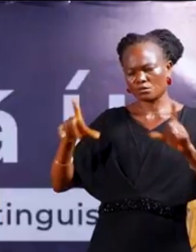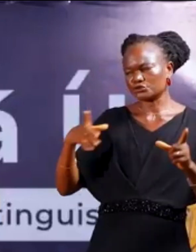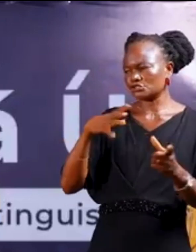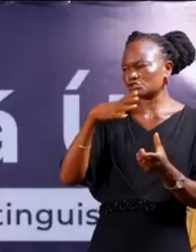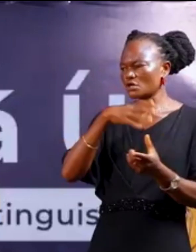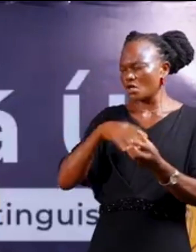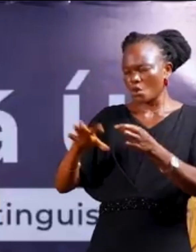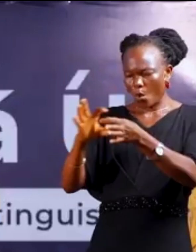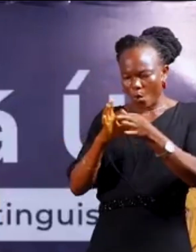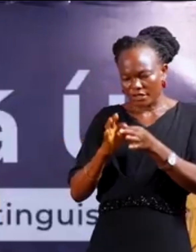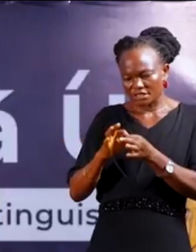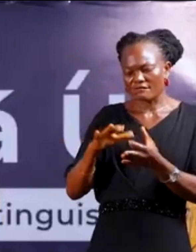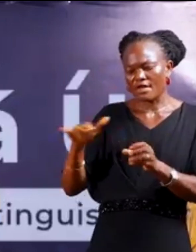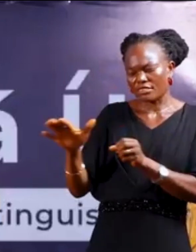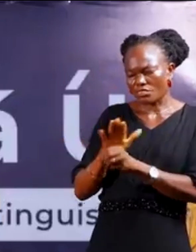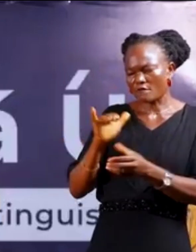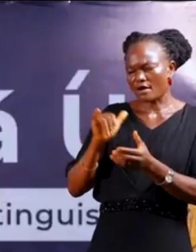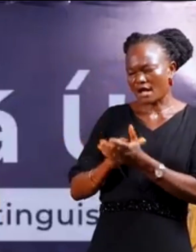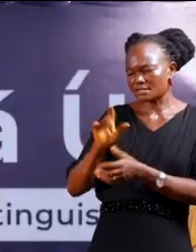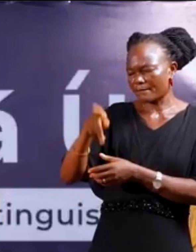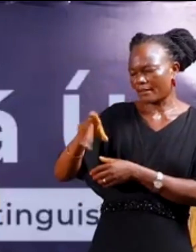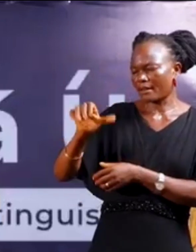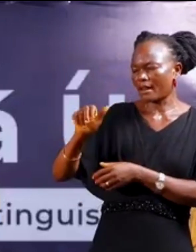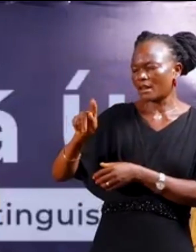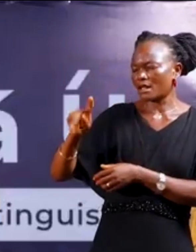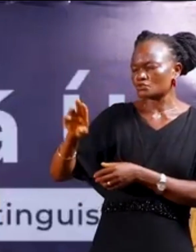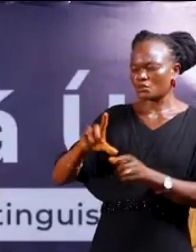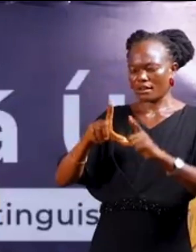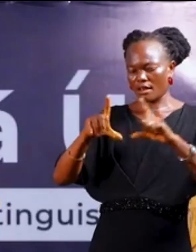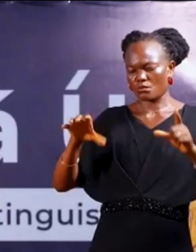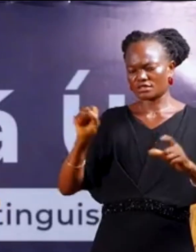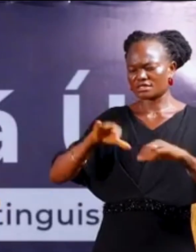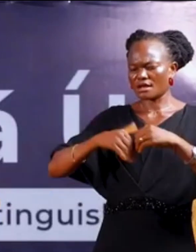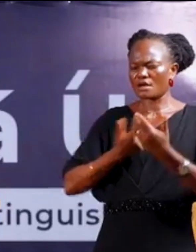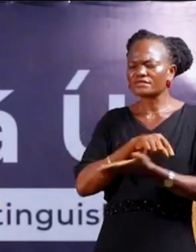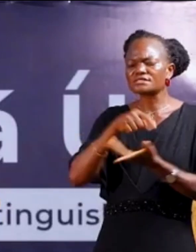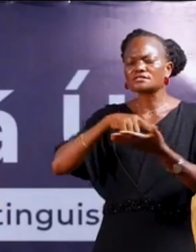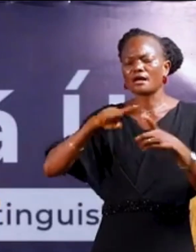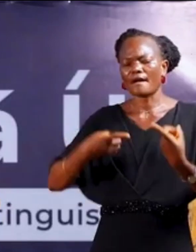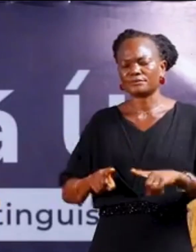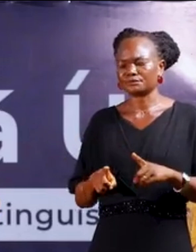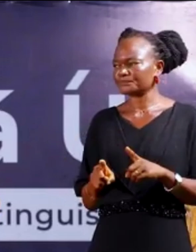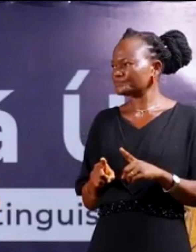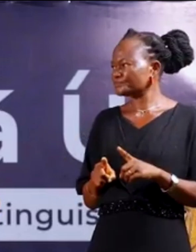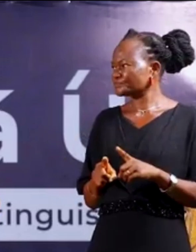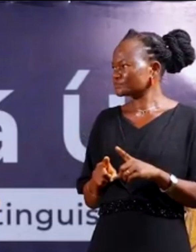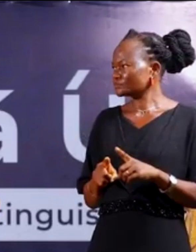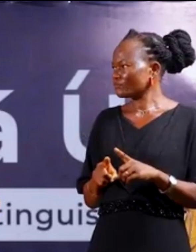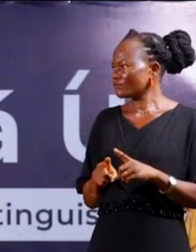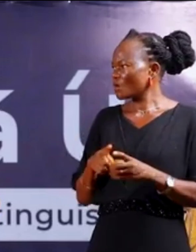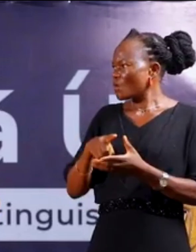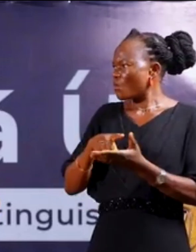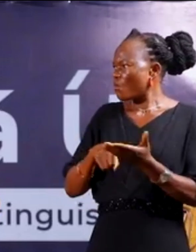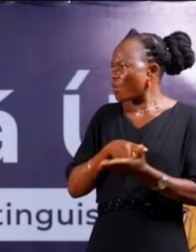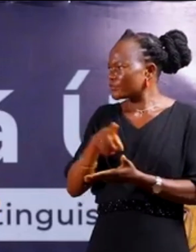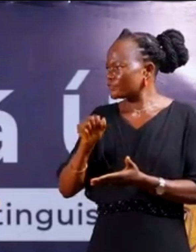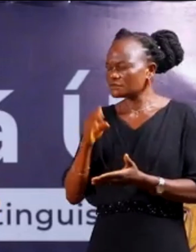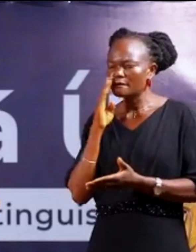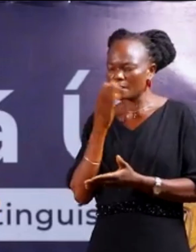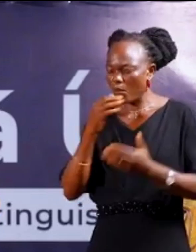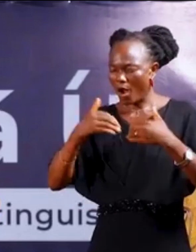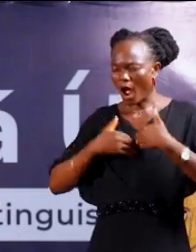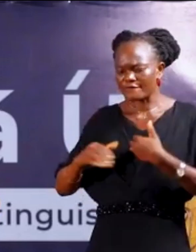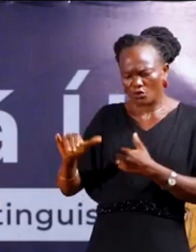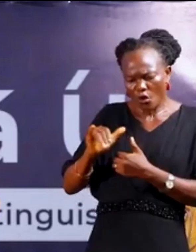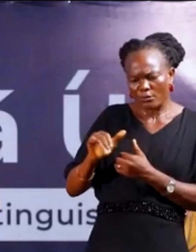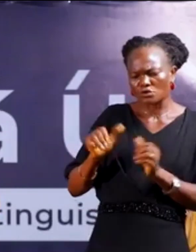languages, collectively known as Bantu languages. How did this happen? What does the Igbo have in common